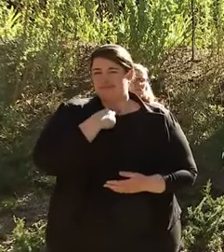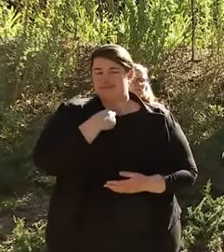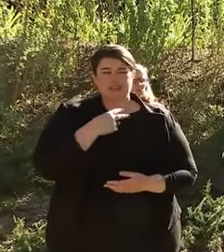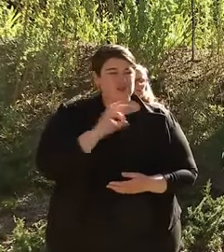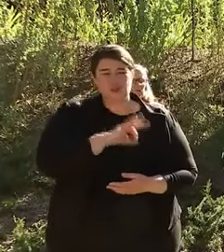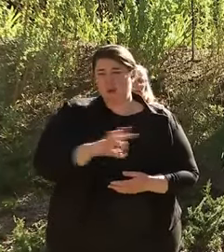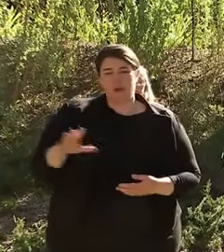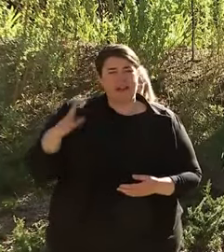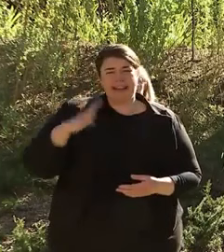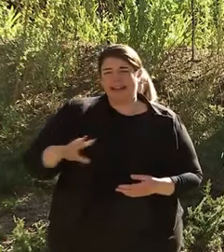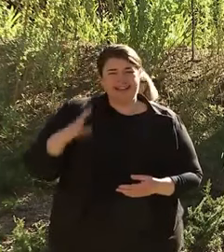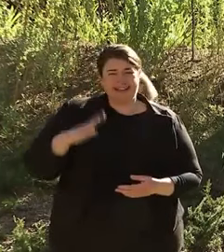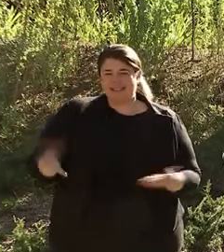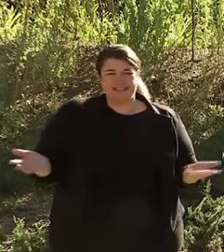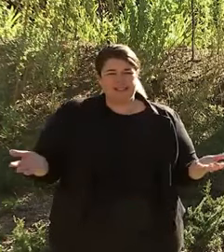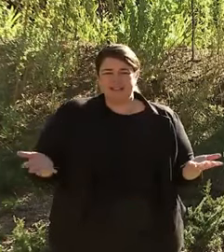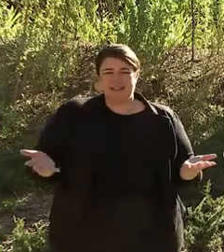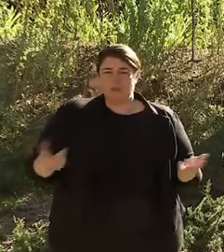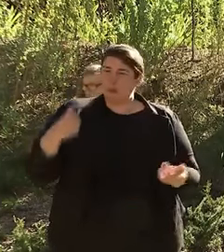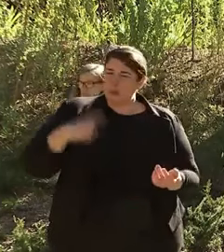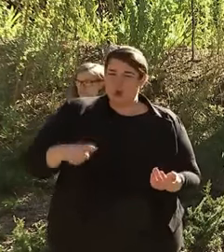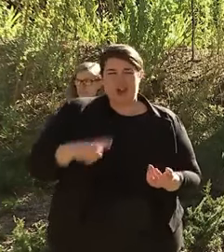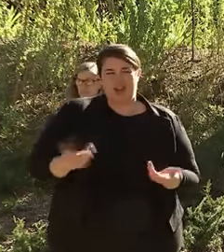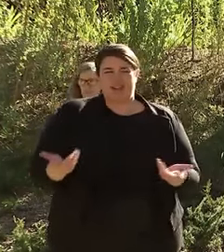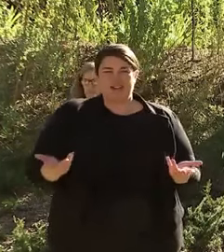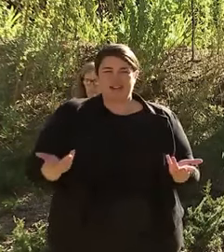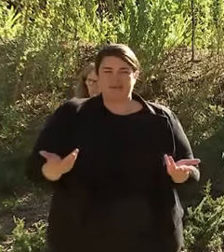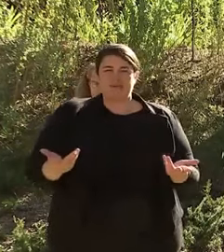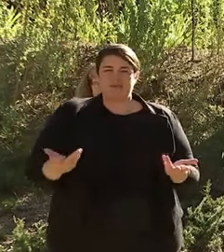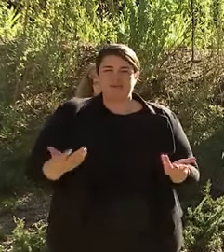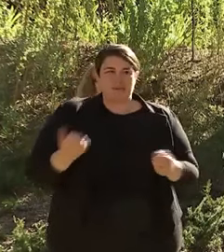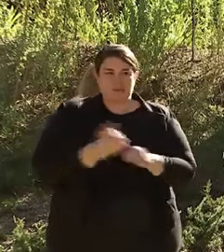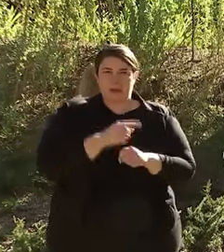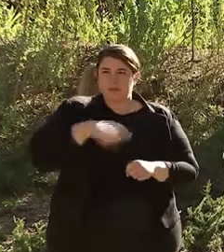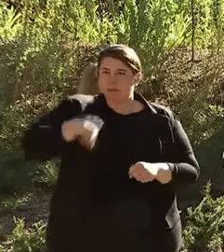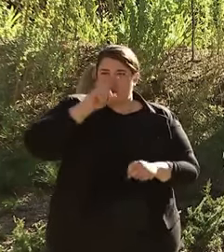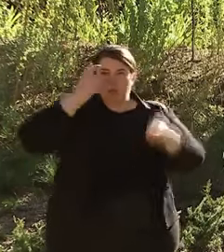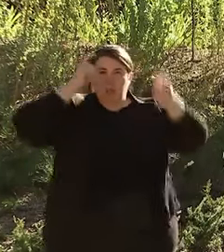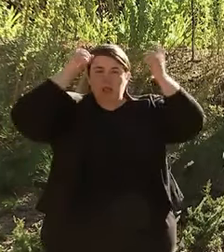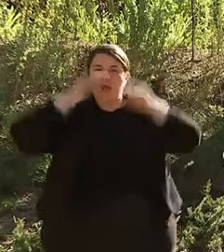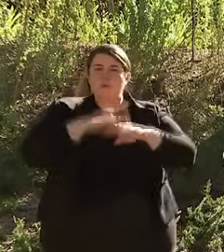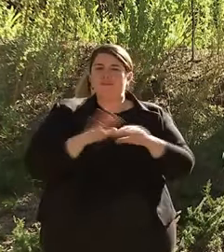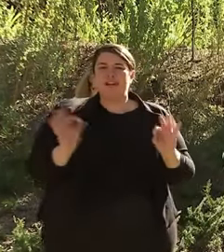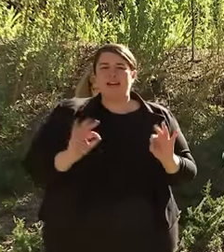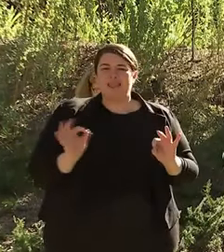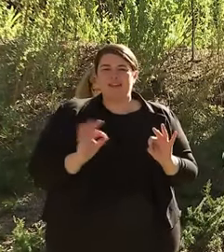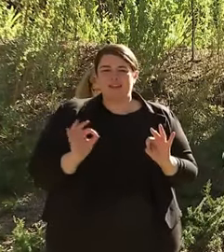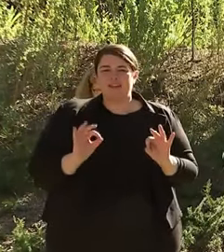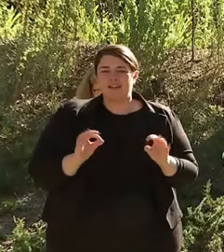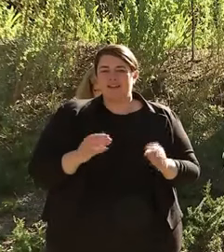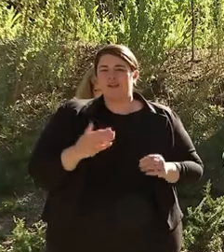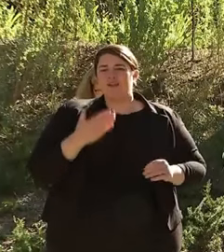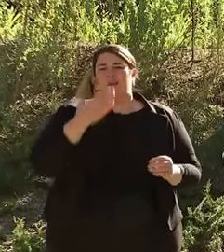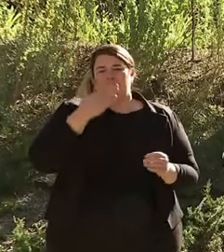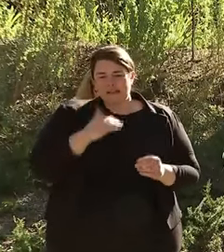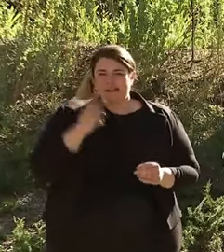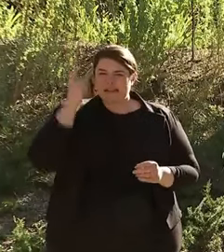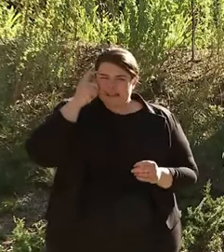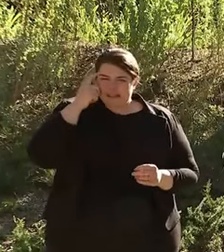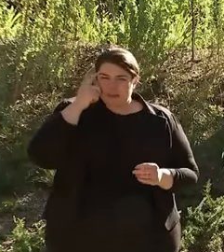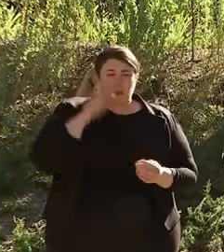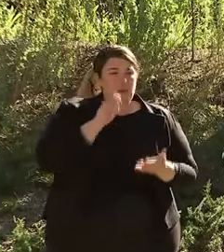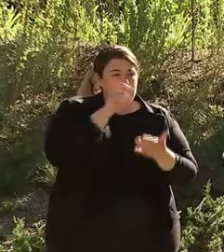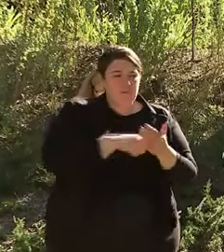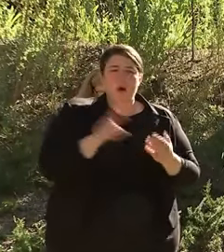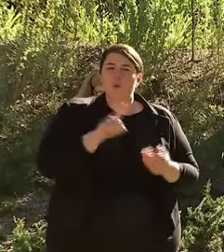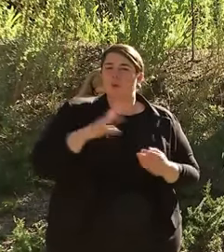required. People should not do that. It is only going to cause angst in the community, and we would really ask that people just be sensible in